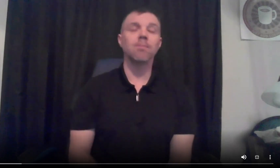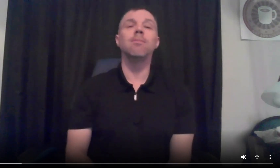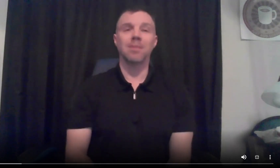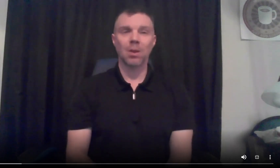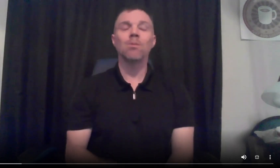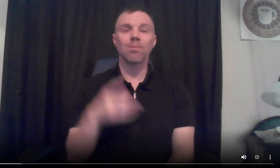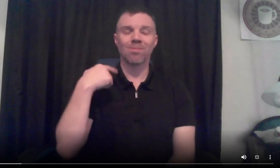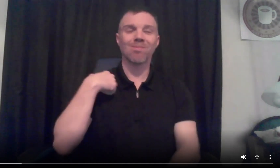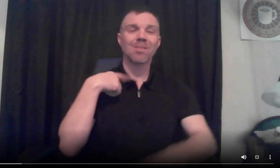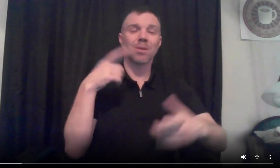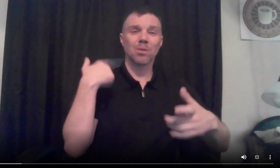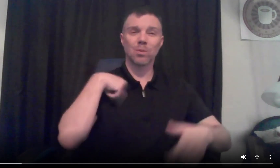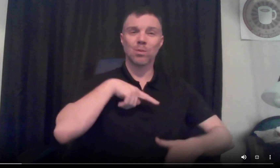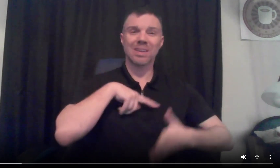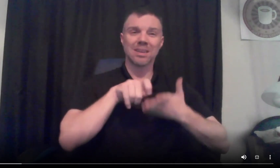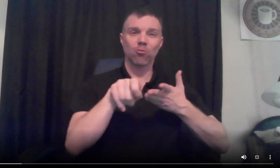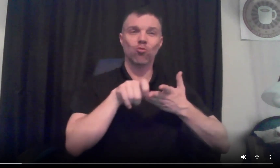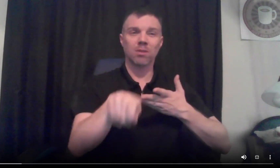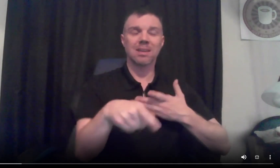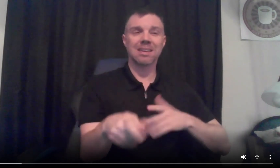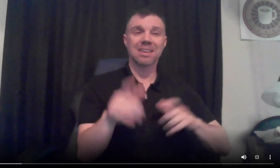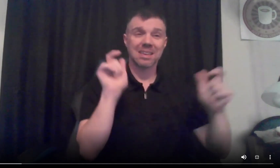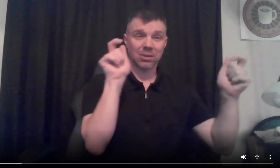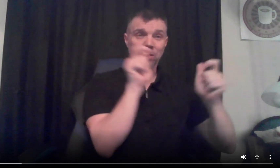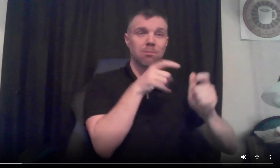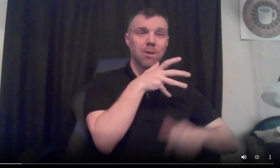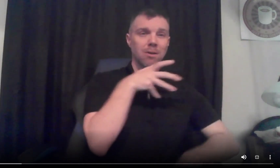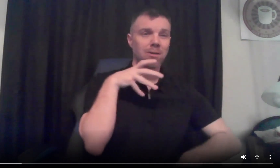Plantations? No, they were small farms.